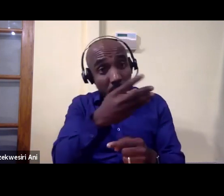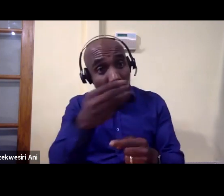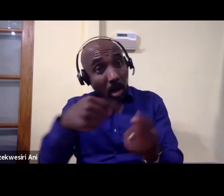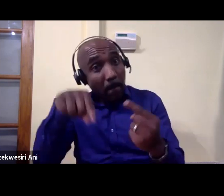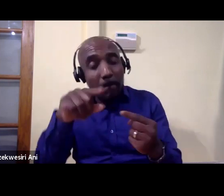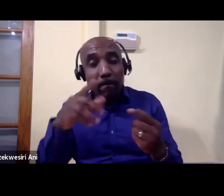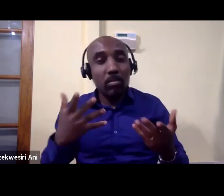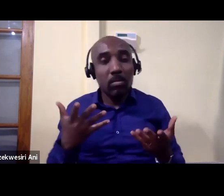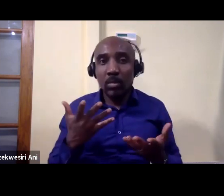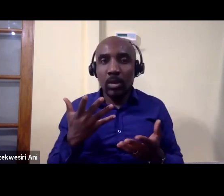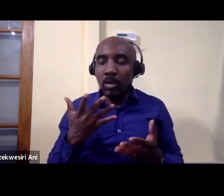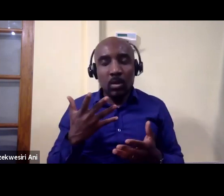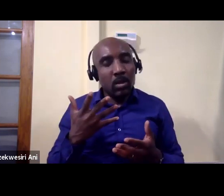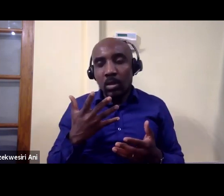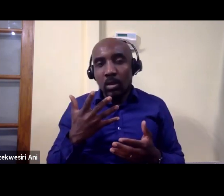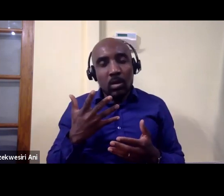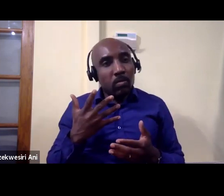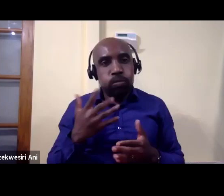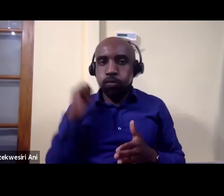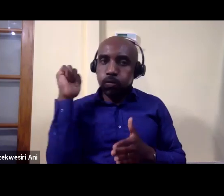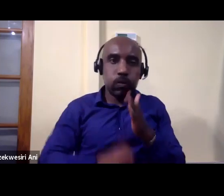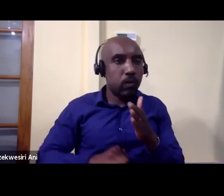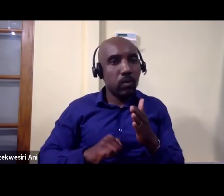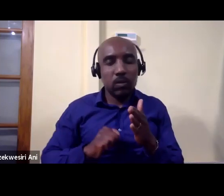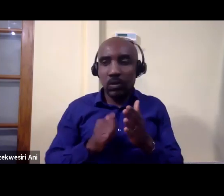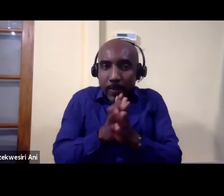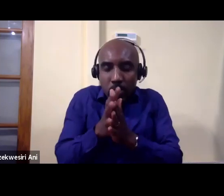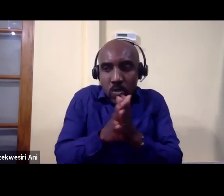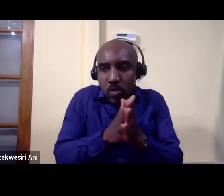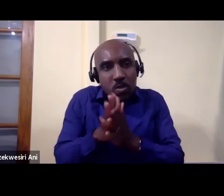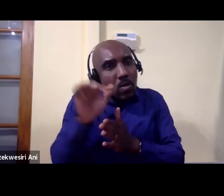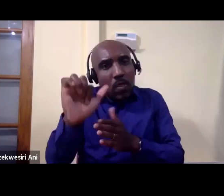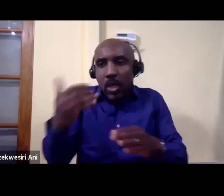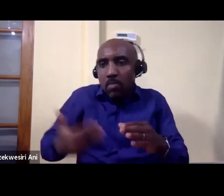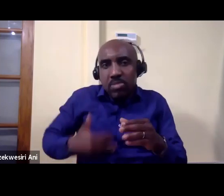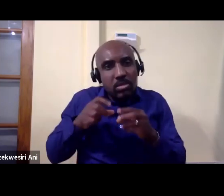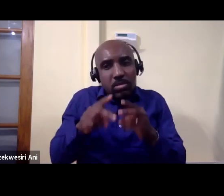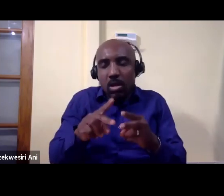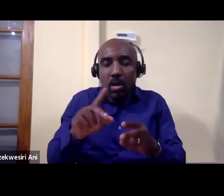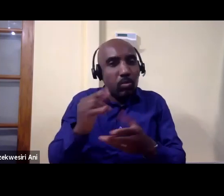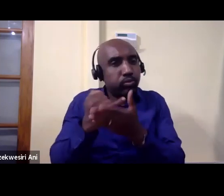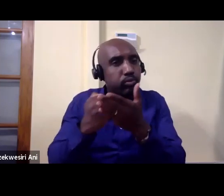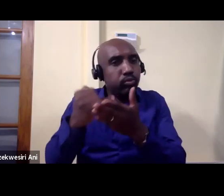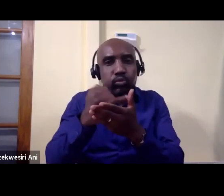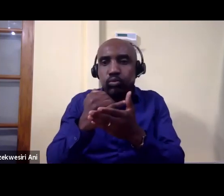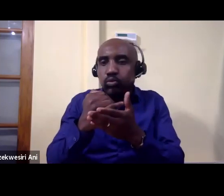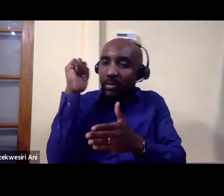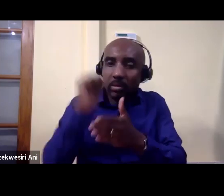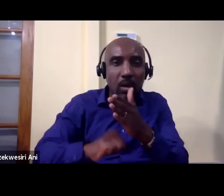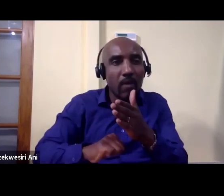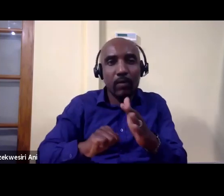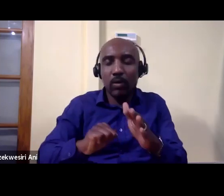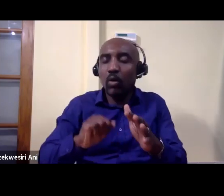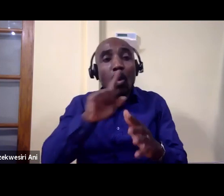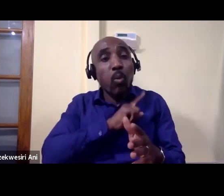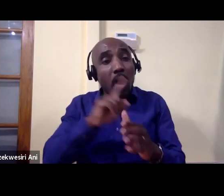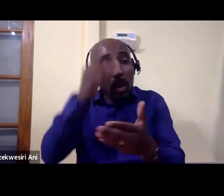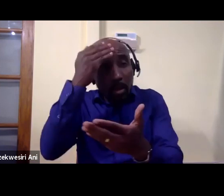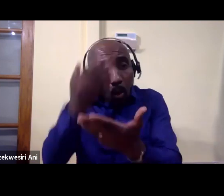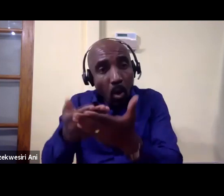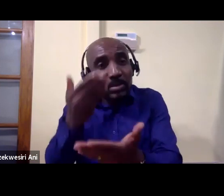completely unscrupulous in terms of the way that they've decided to operate their businesses, money being the bottom